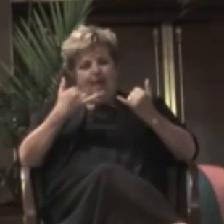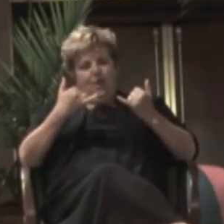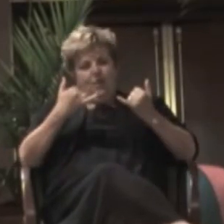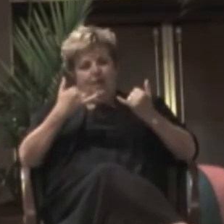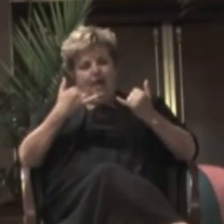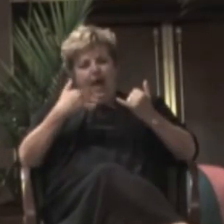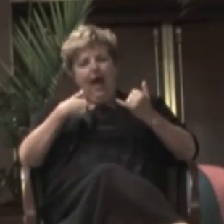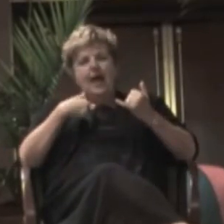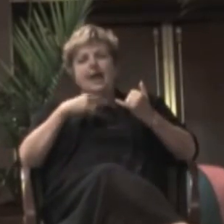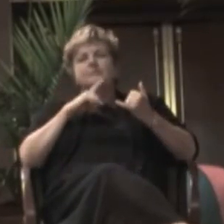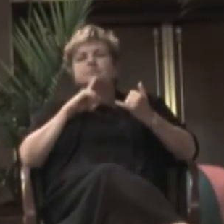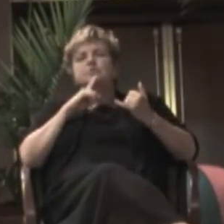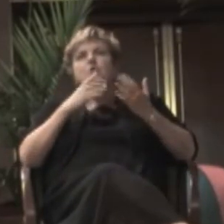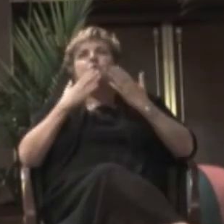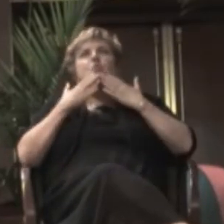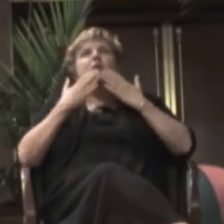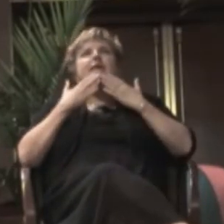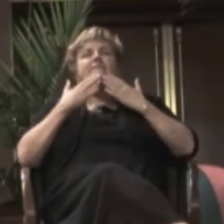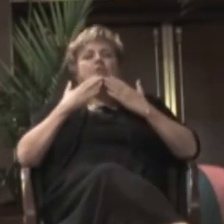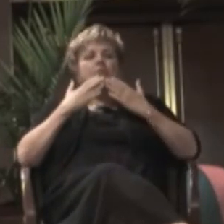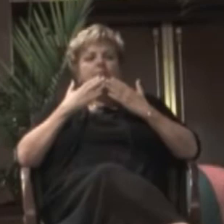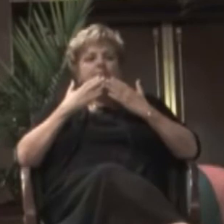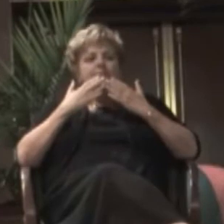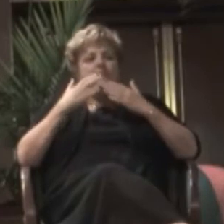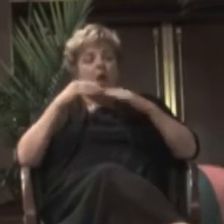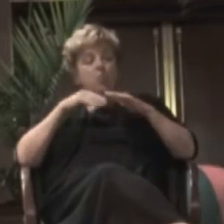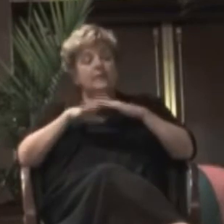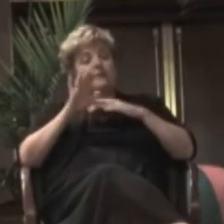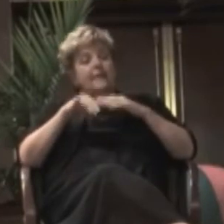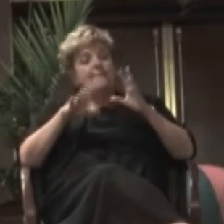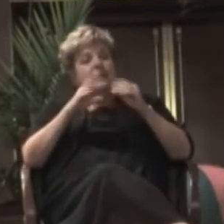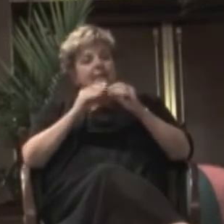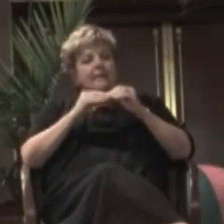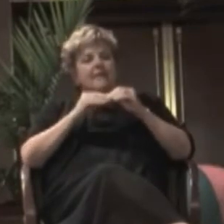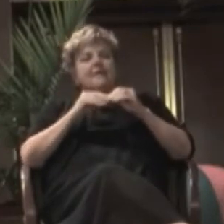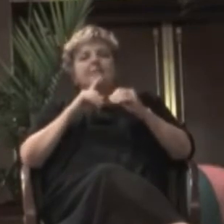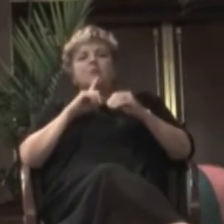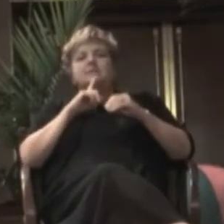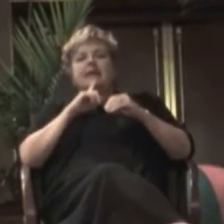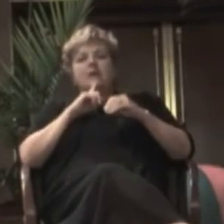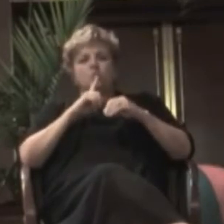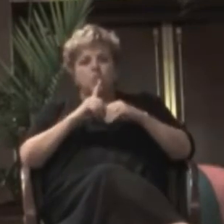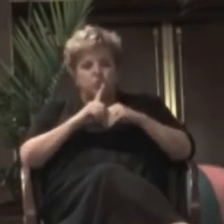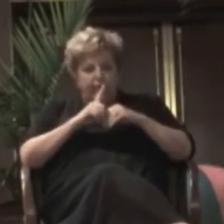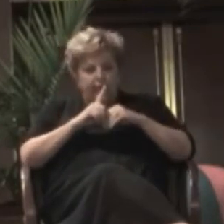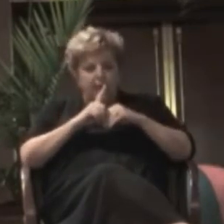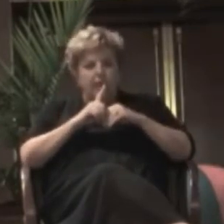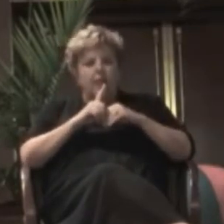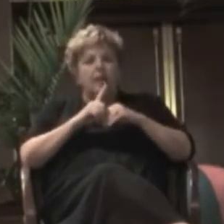into was a real, live, three-legacy group of Alcoholics Anonymous. I am